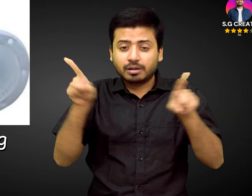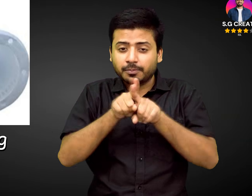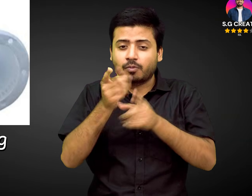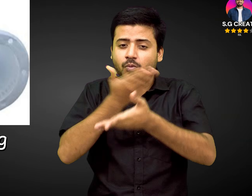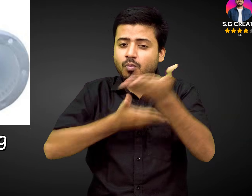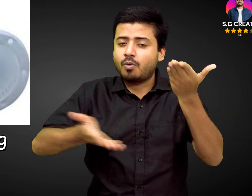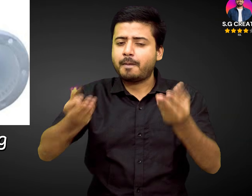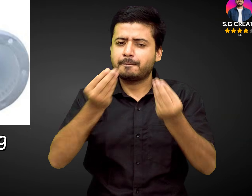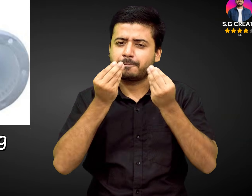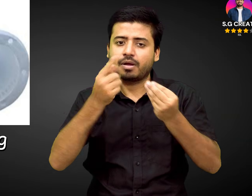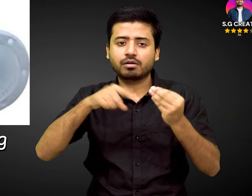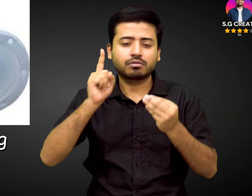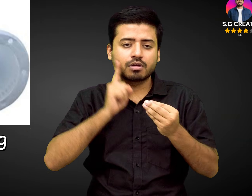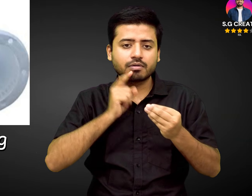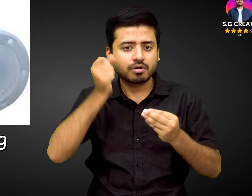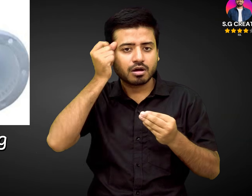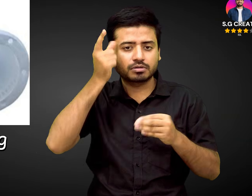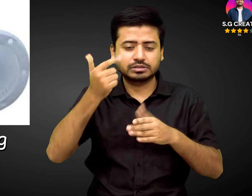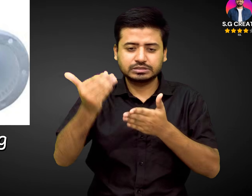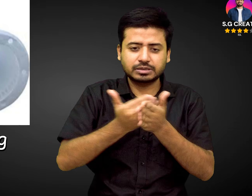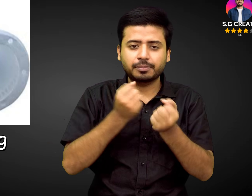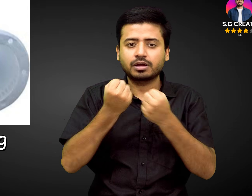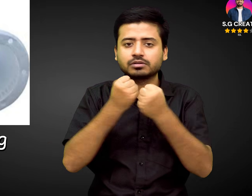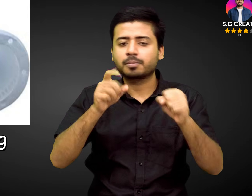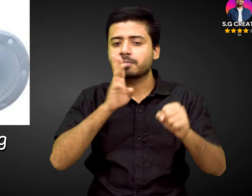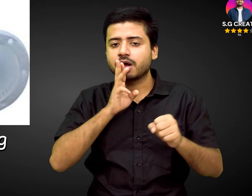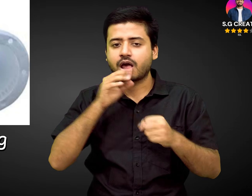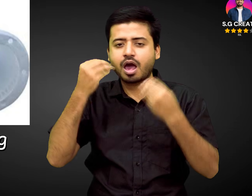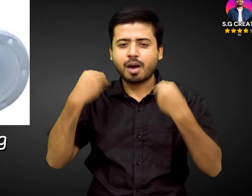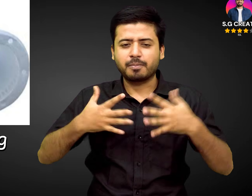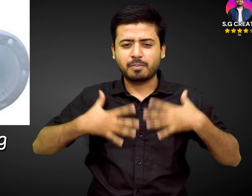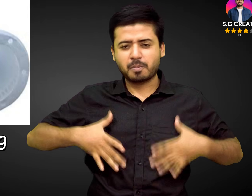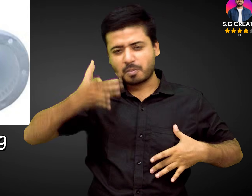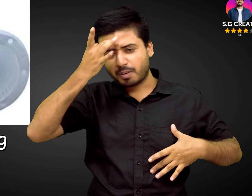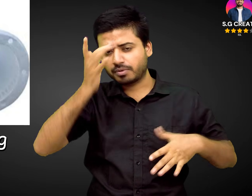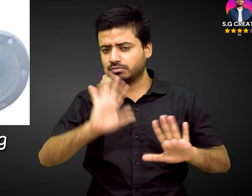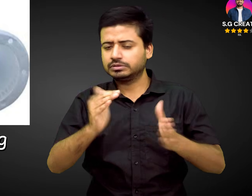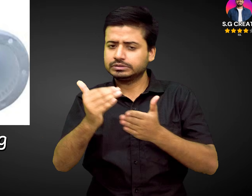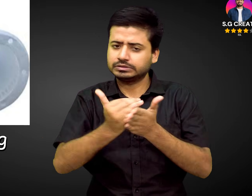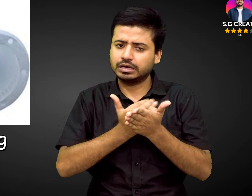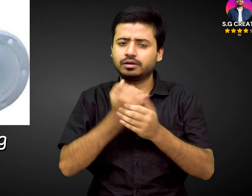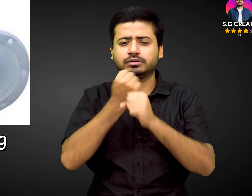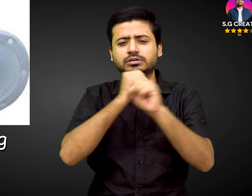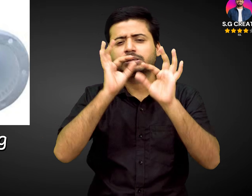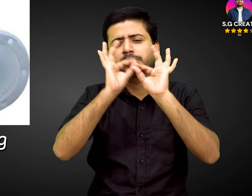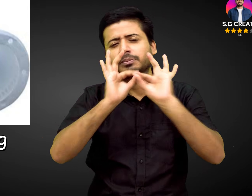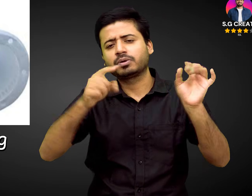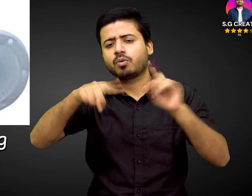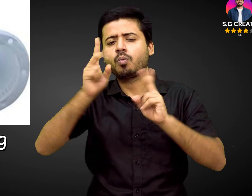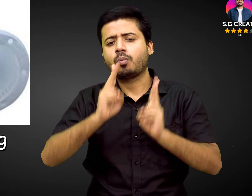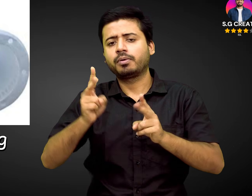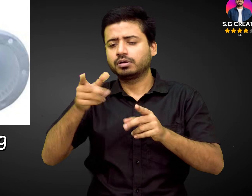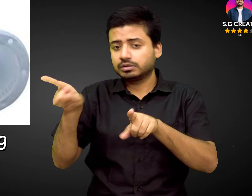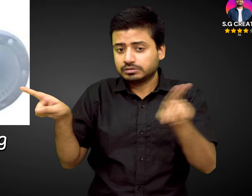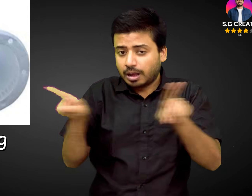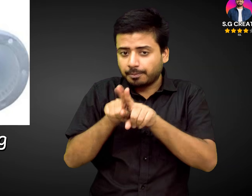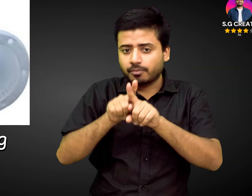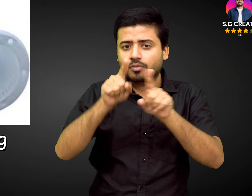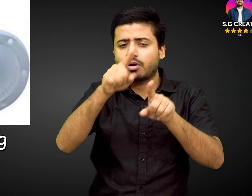and expensive semi-permeable membranes of a reverse osmosis drinking unit. The jumbo bag filter acts as a sacrificial